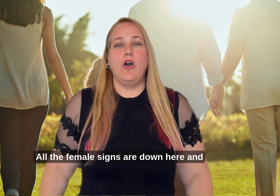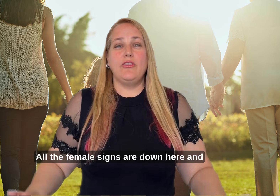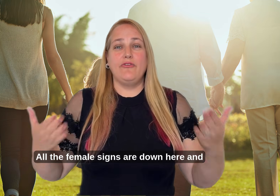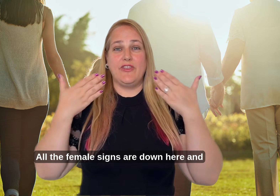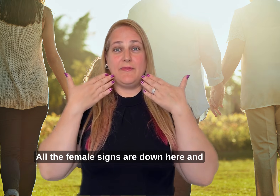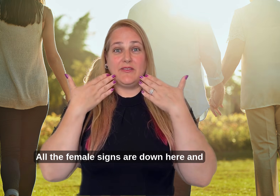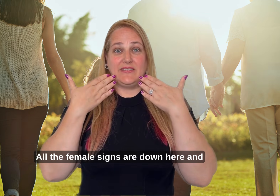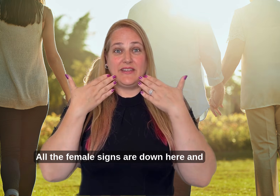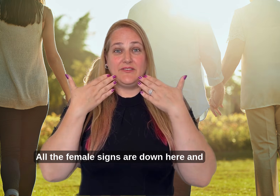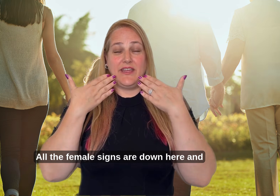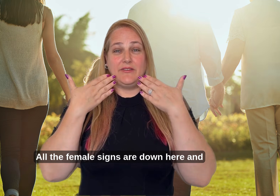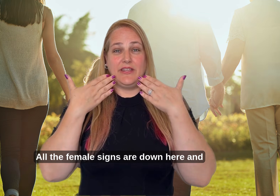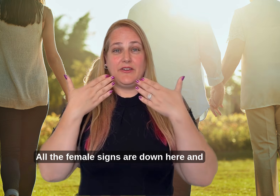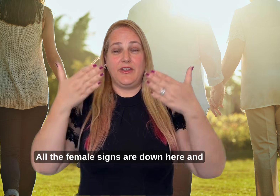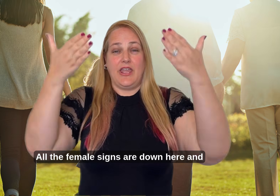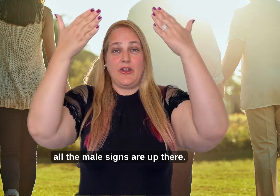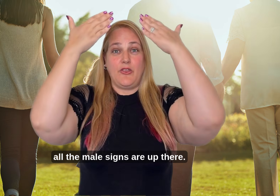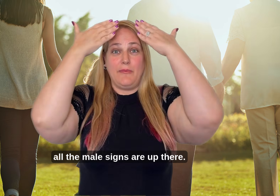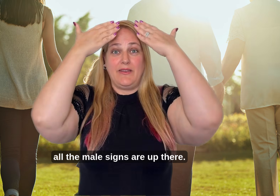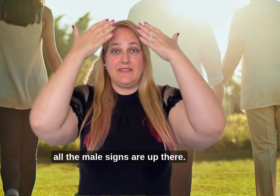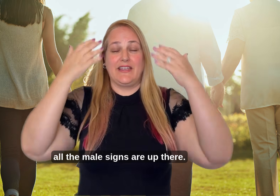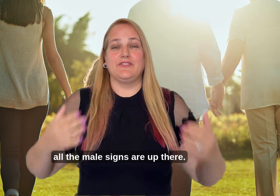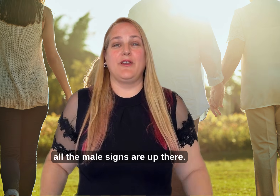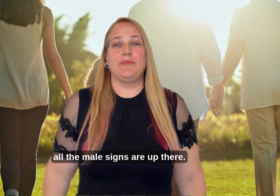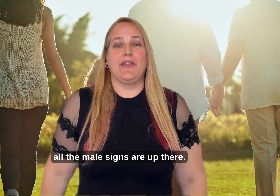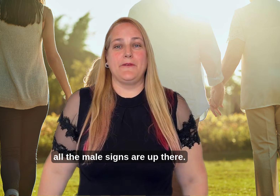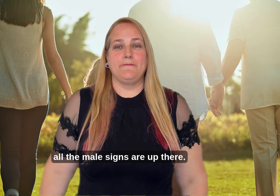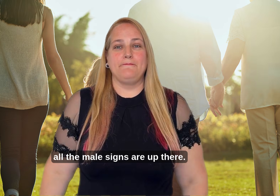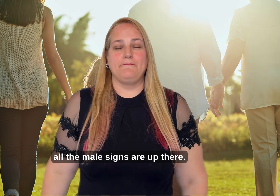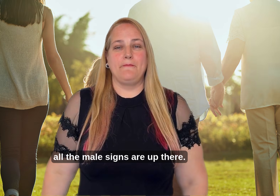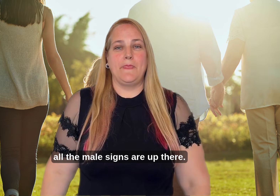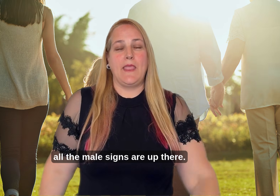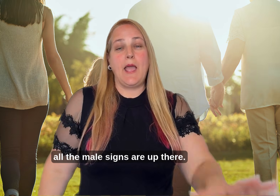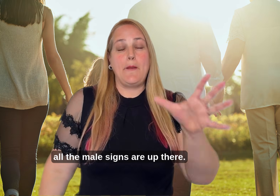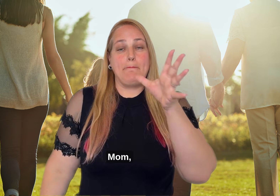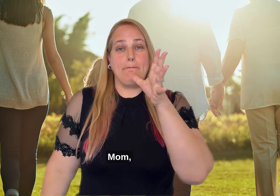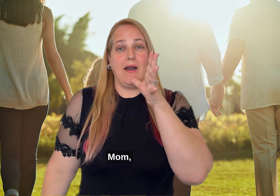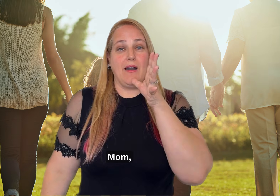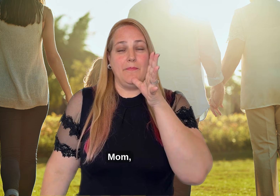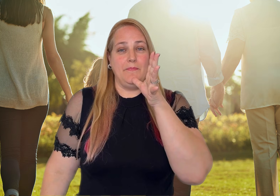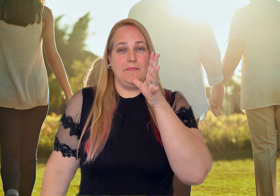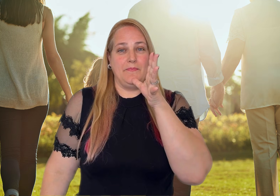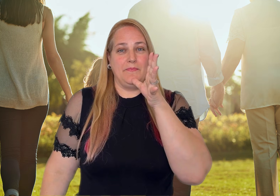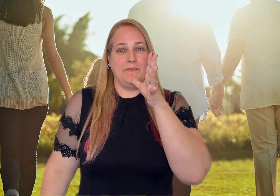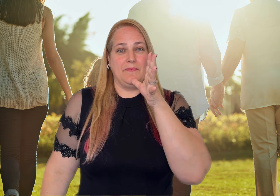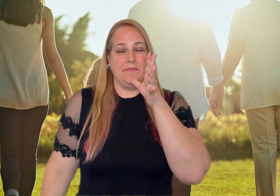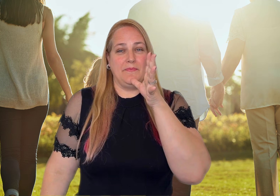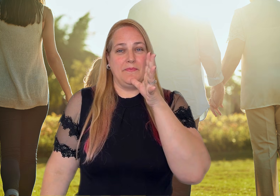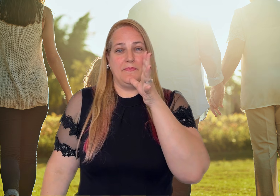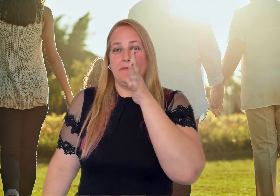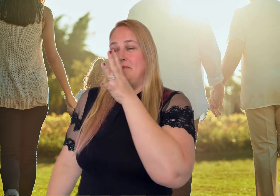All the female signs are down here and all the male signs are up there. Mom,